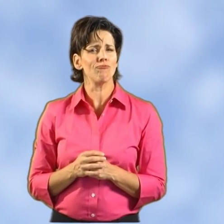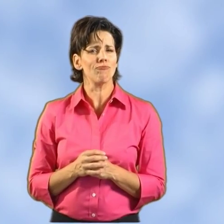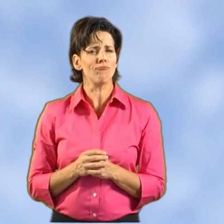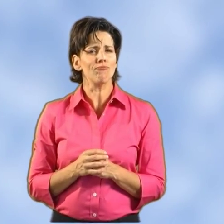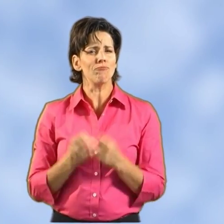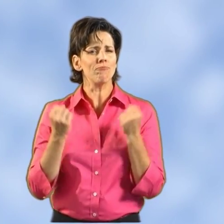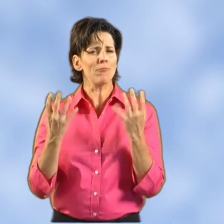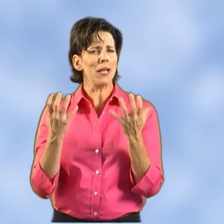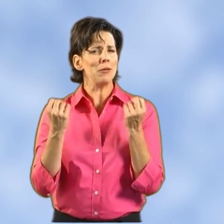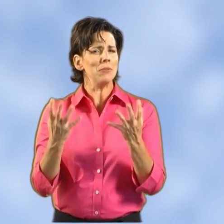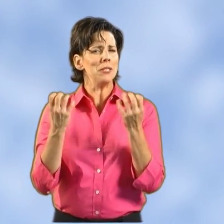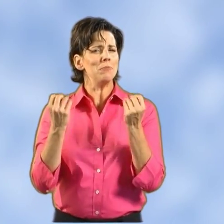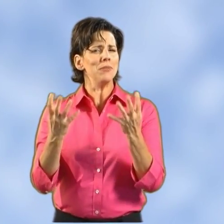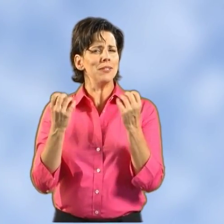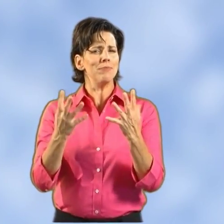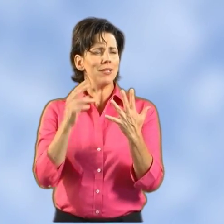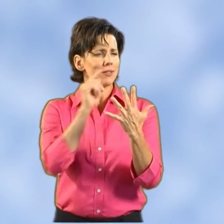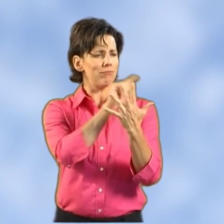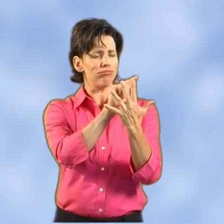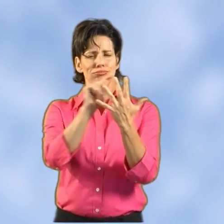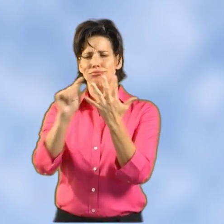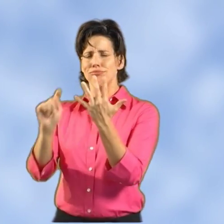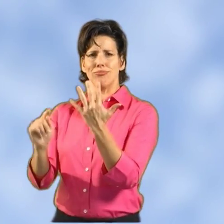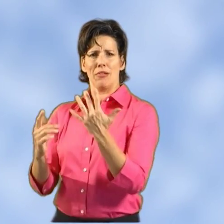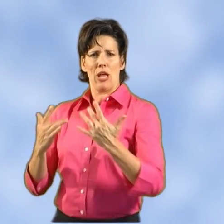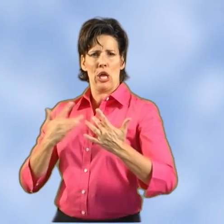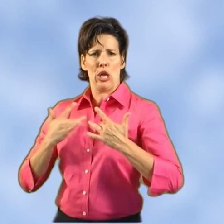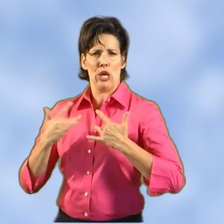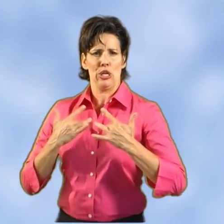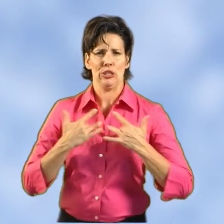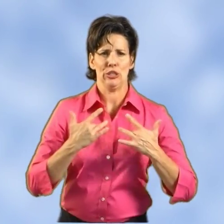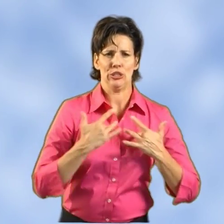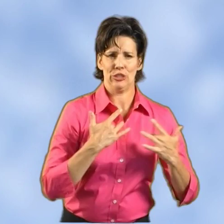There are concerns about what will happen tomorrow.